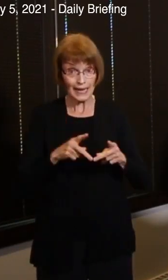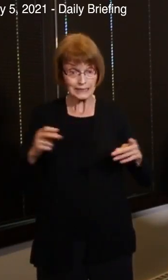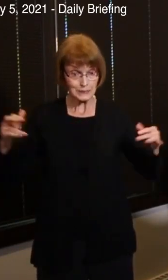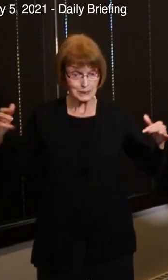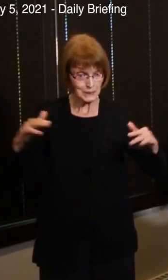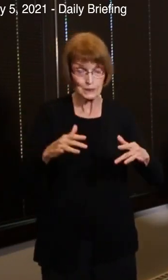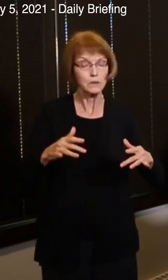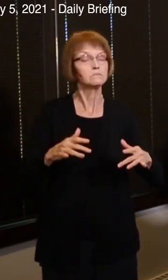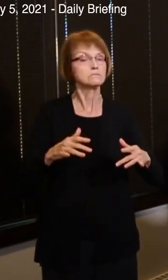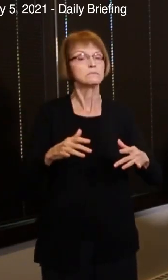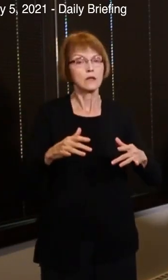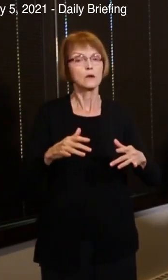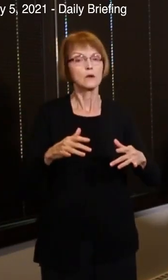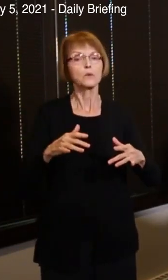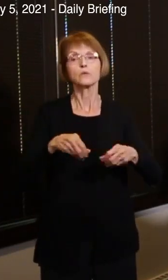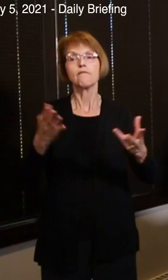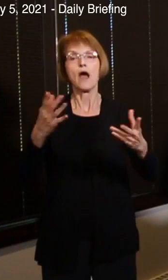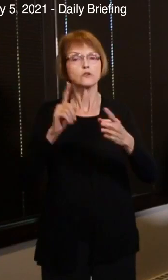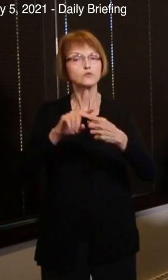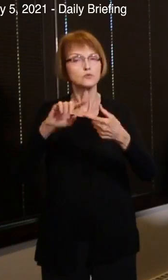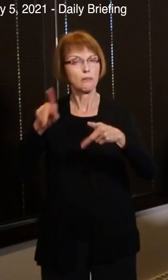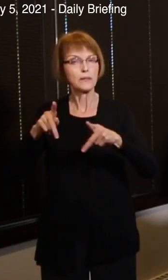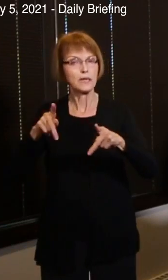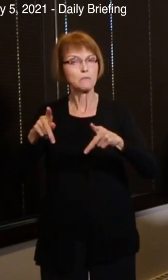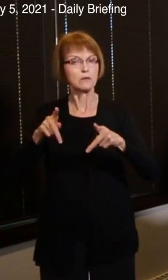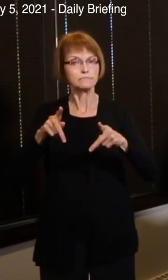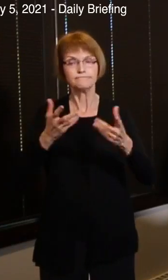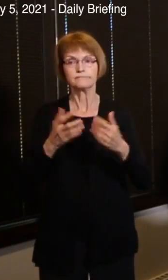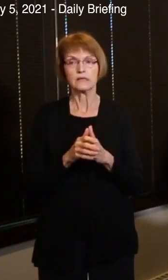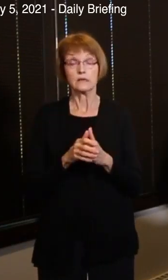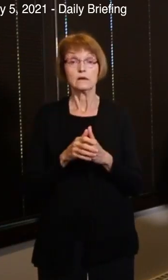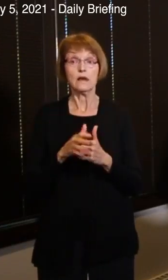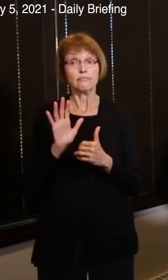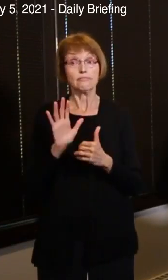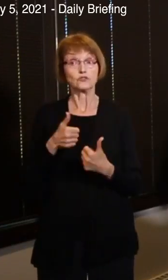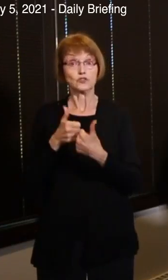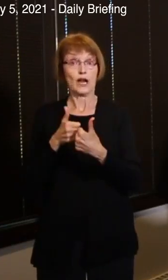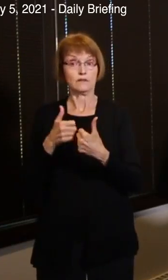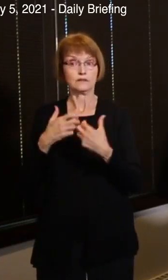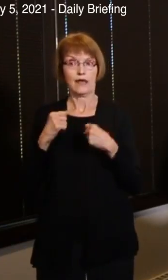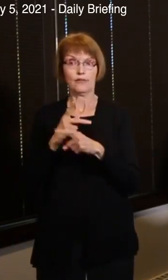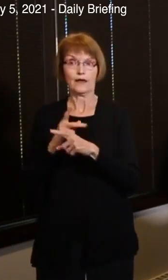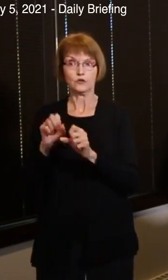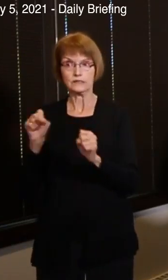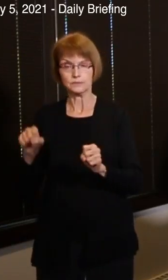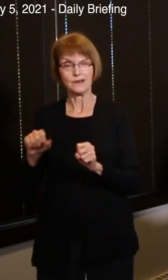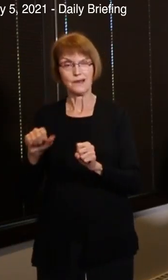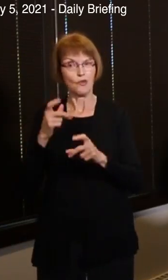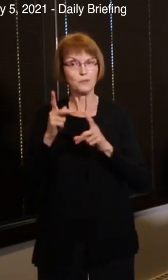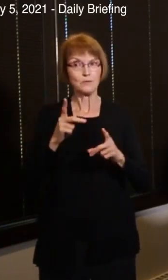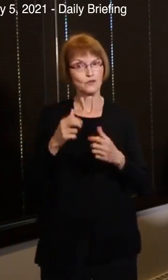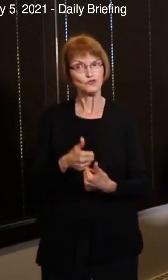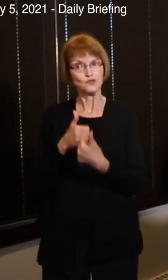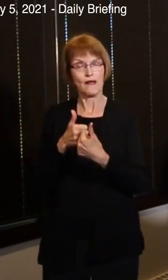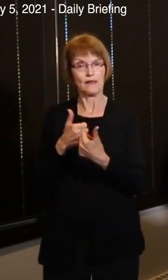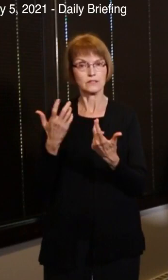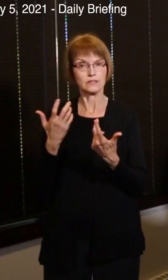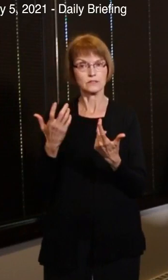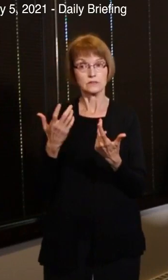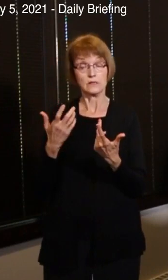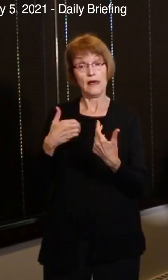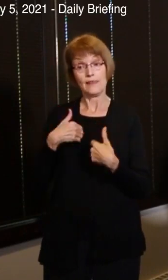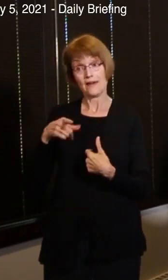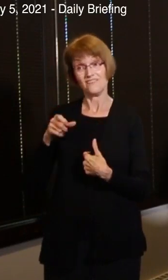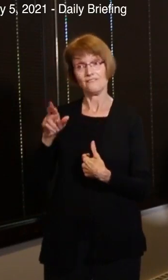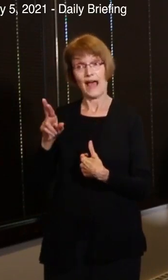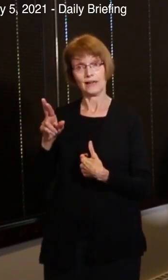the people. There's a little bit of a challenge with that, at least with the healthcare systems and others that have the Pfizer vaccine